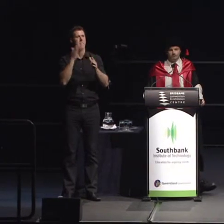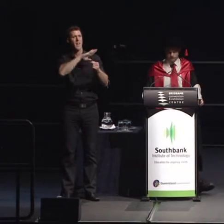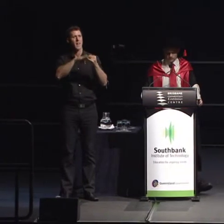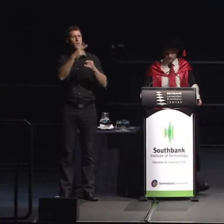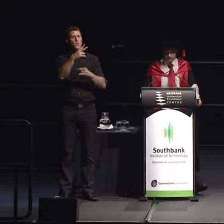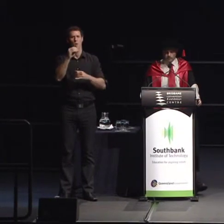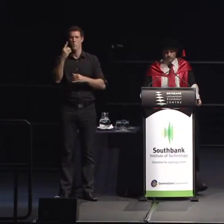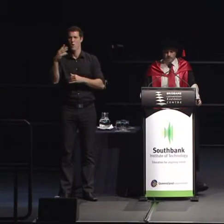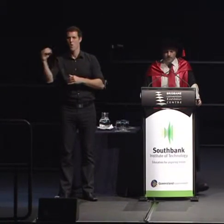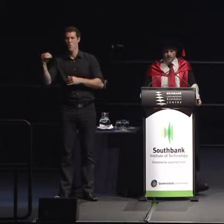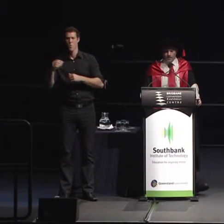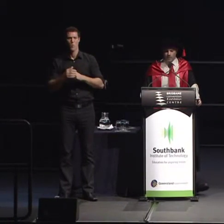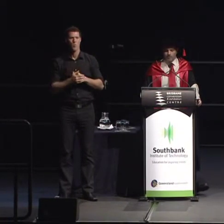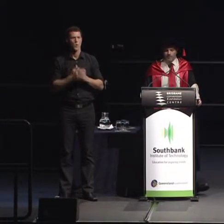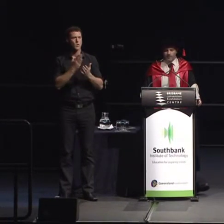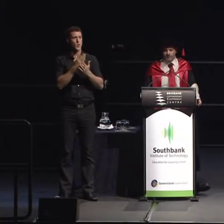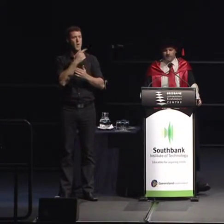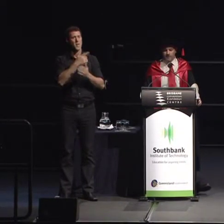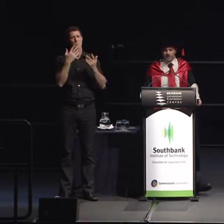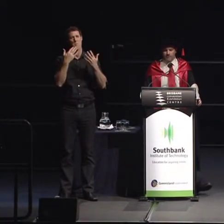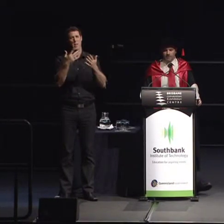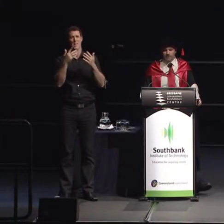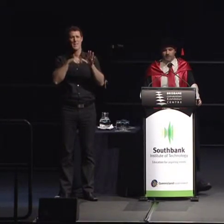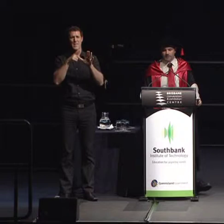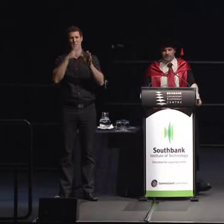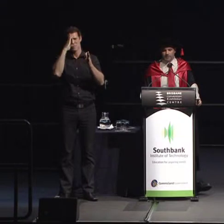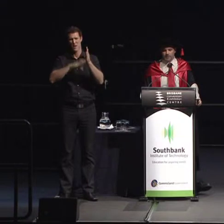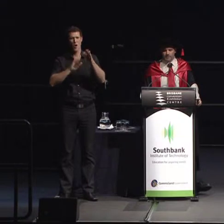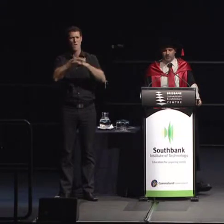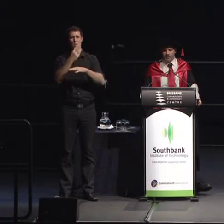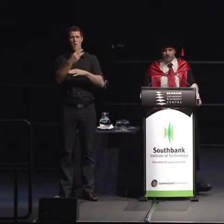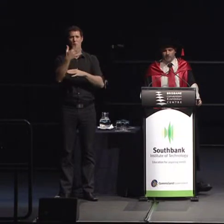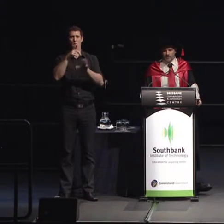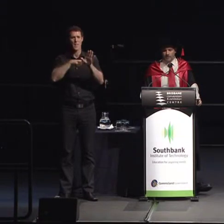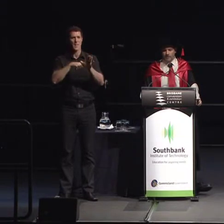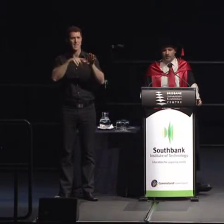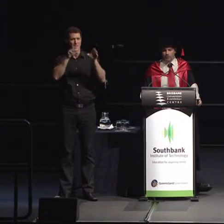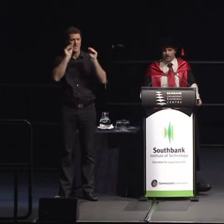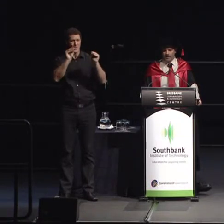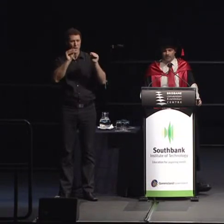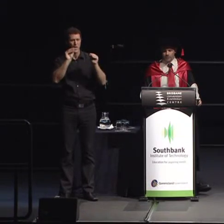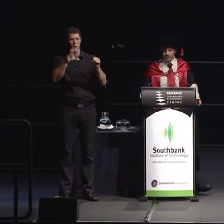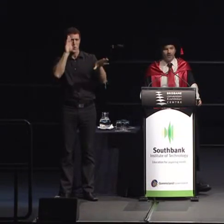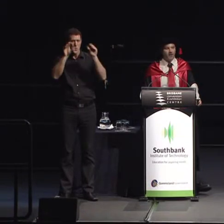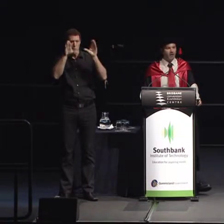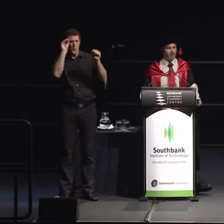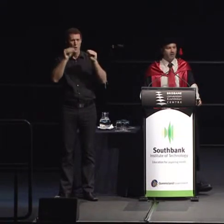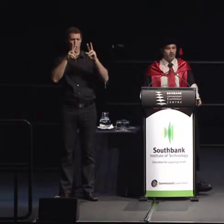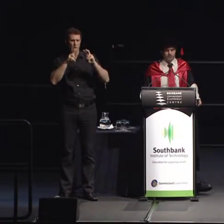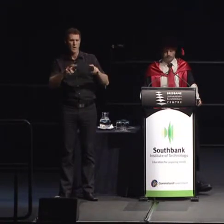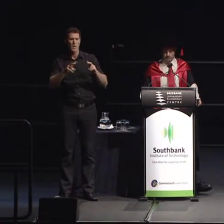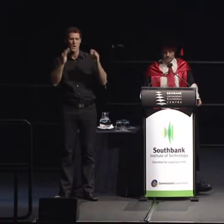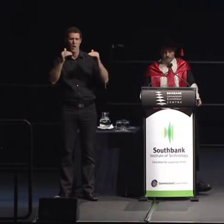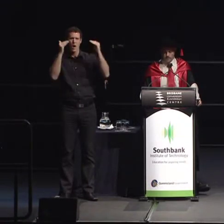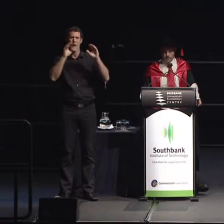2010. He has over 35 years' experience in teaching, learning and research in higher